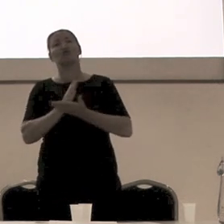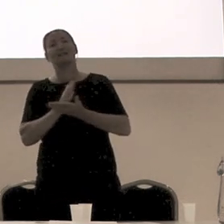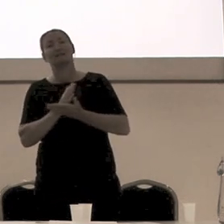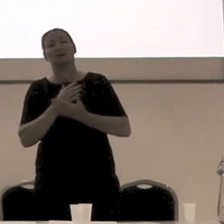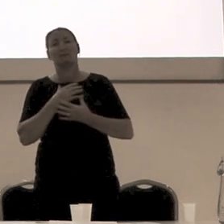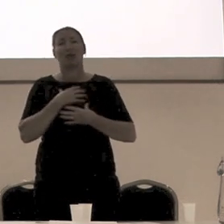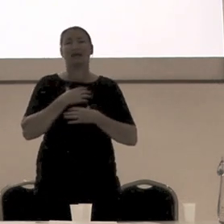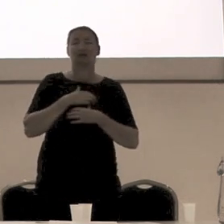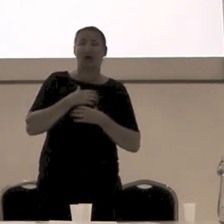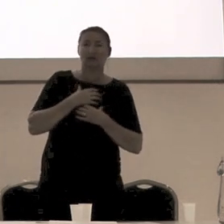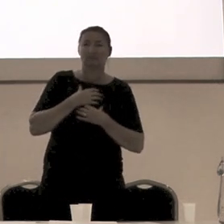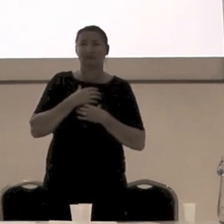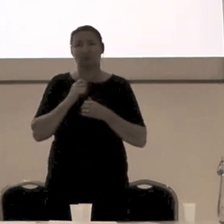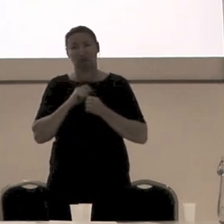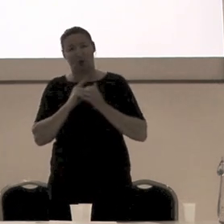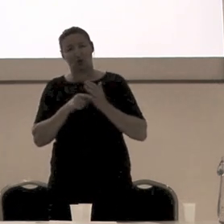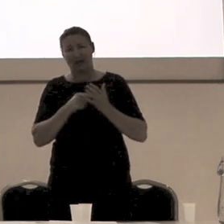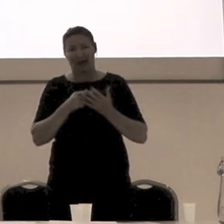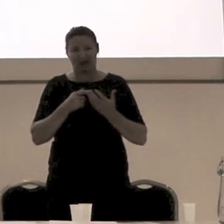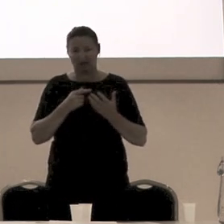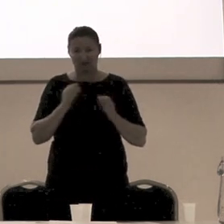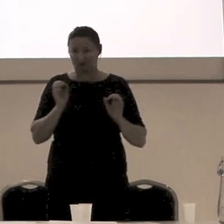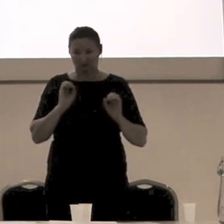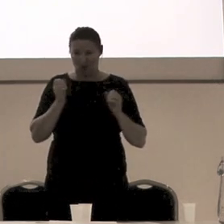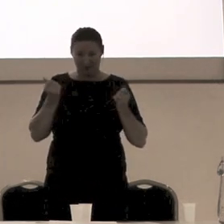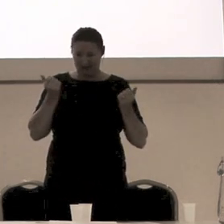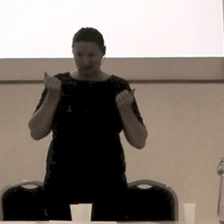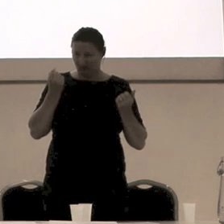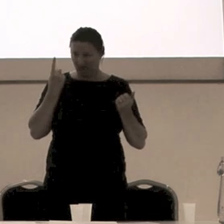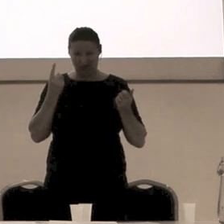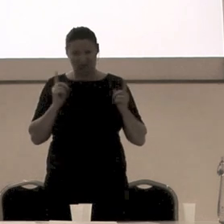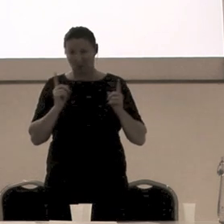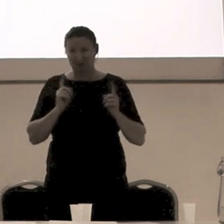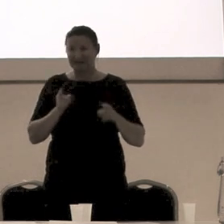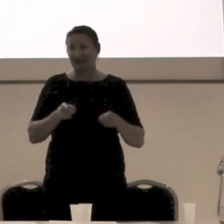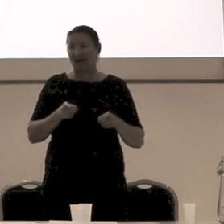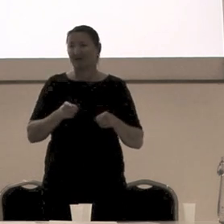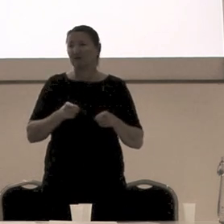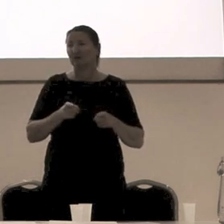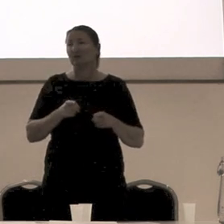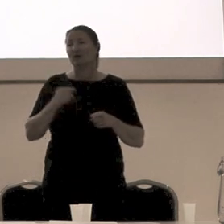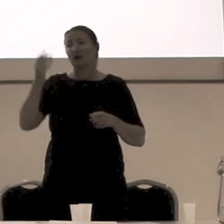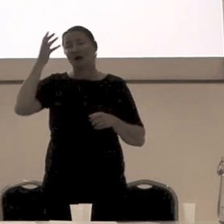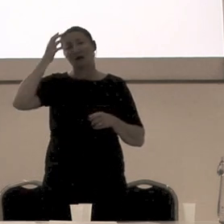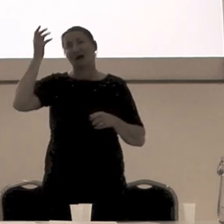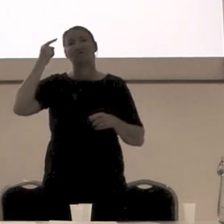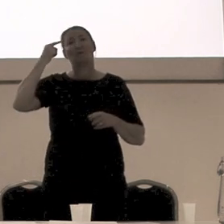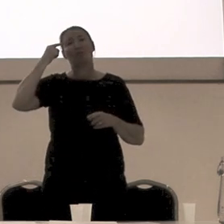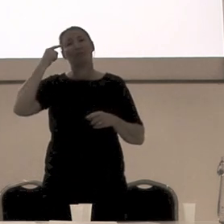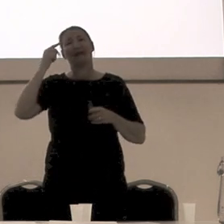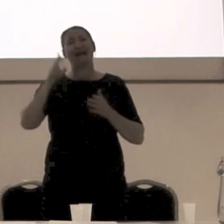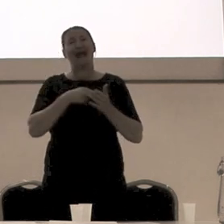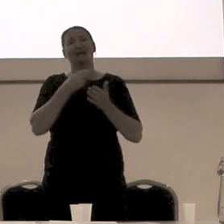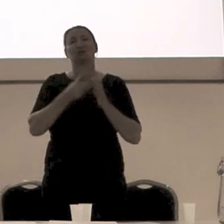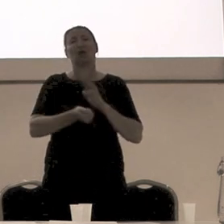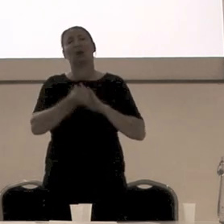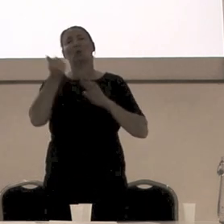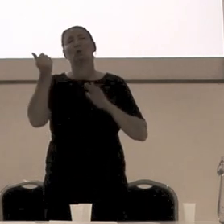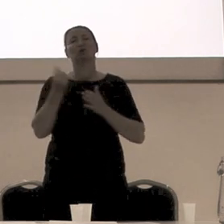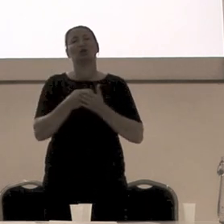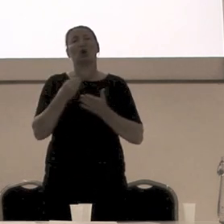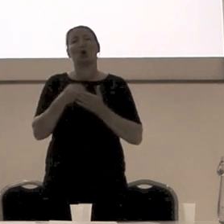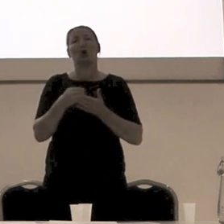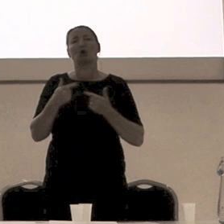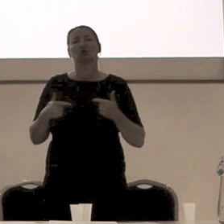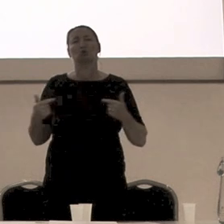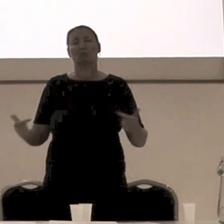We have to reinvent the wheel, because the government thinks not inclusion is a good idea, but exclusion costs too much, because